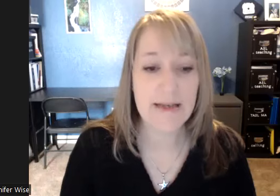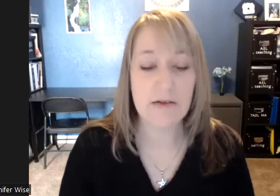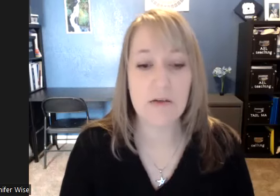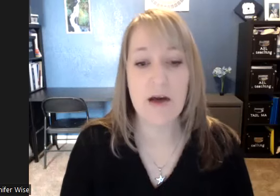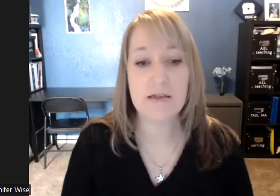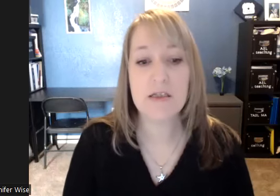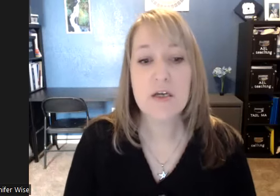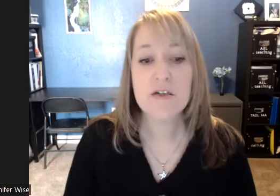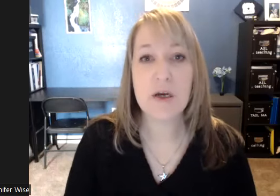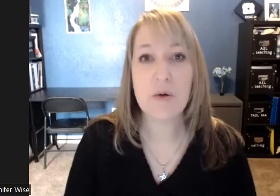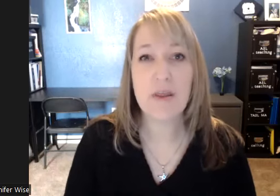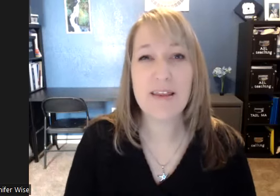ASL gloss.